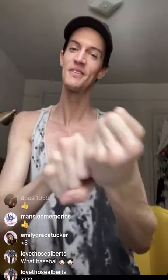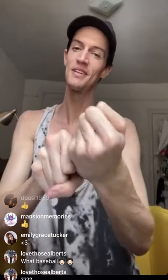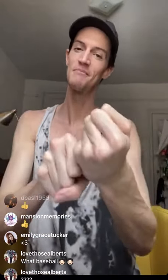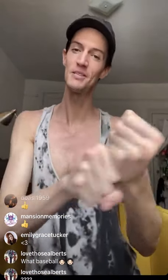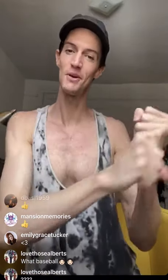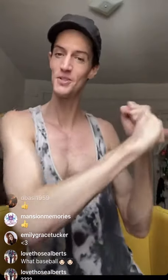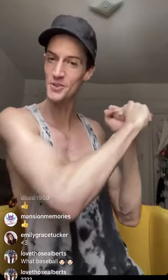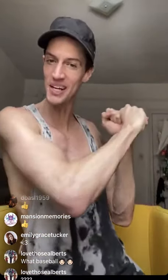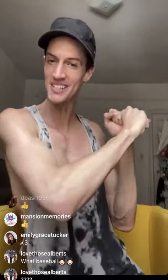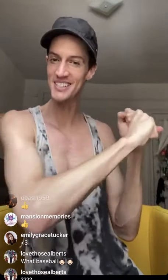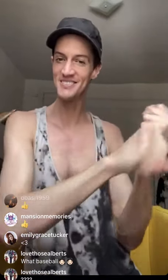Baseball swings.